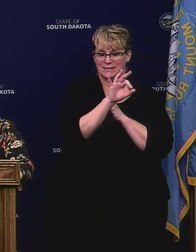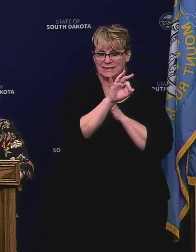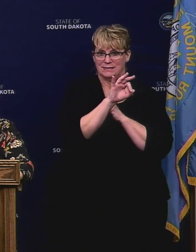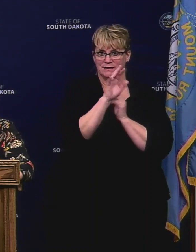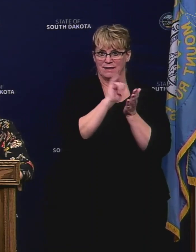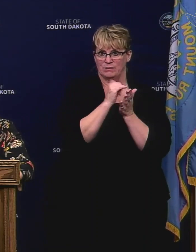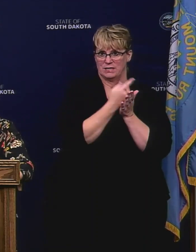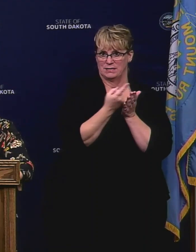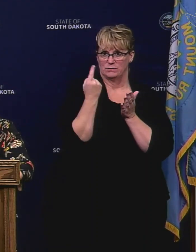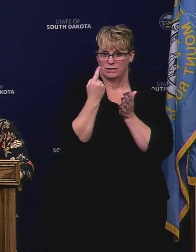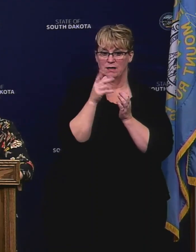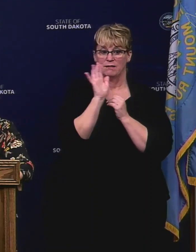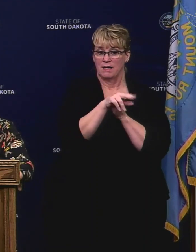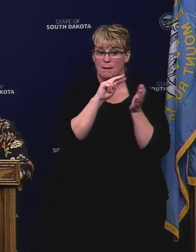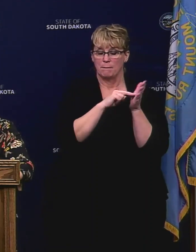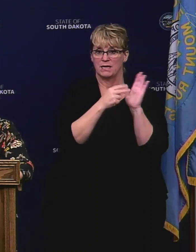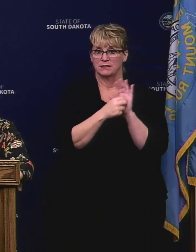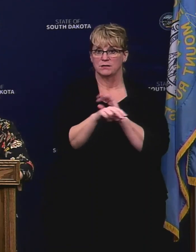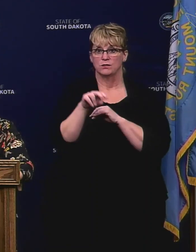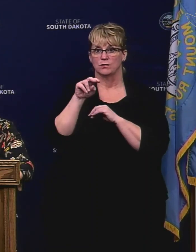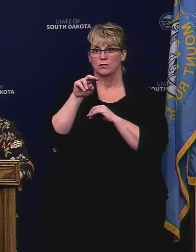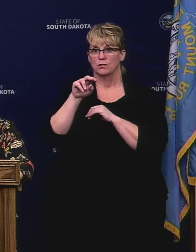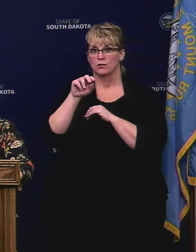23,719. This means